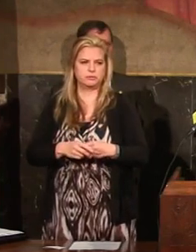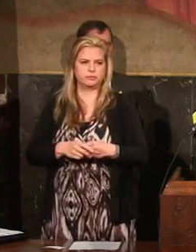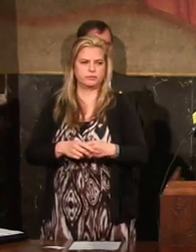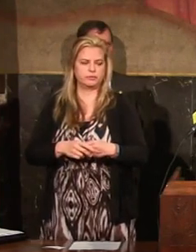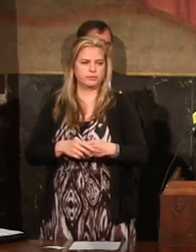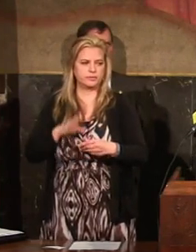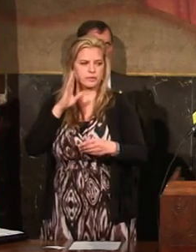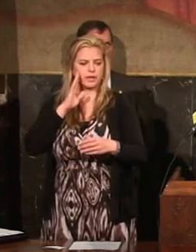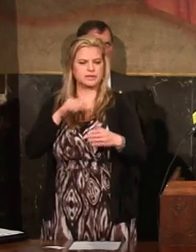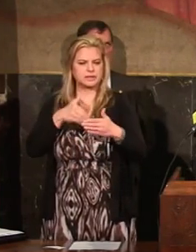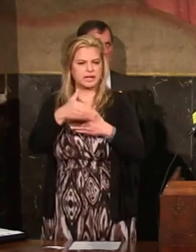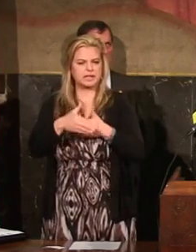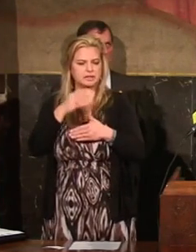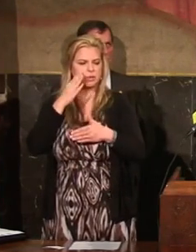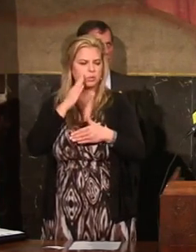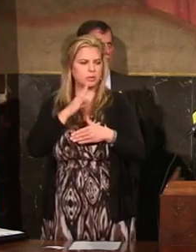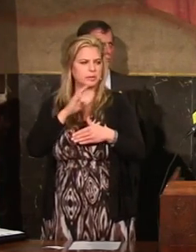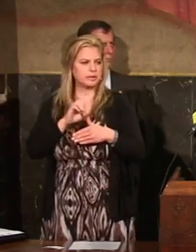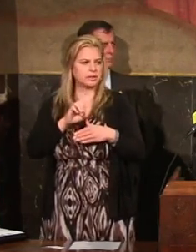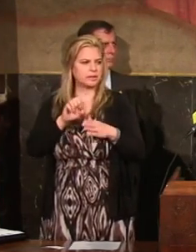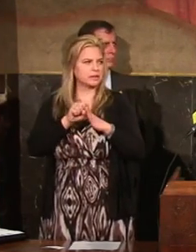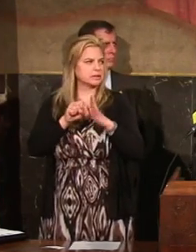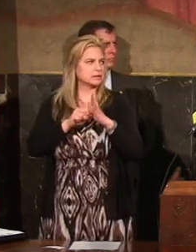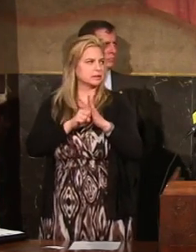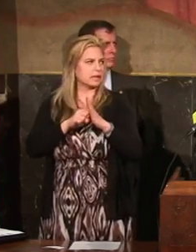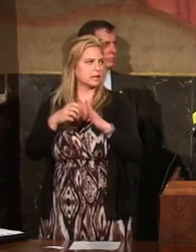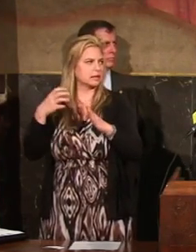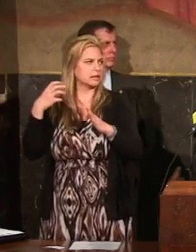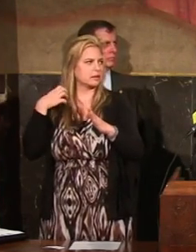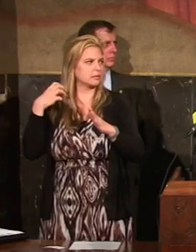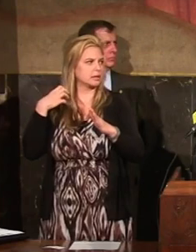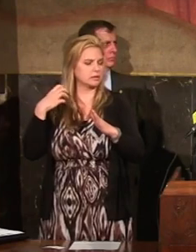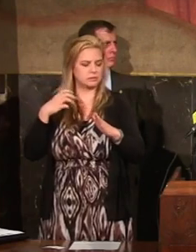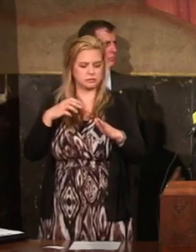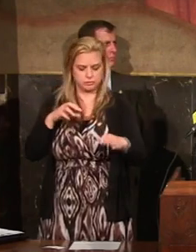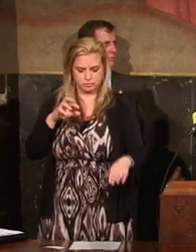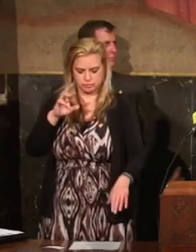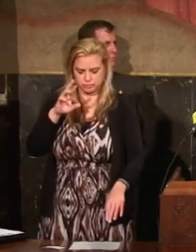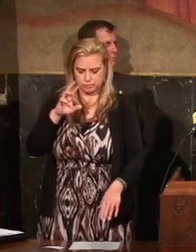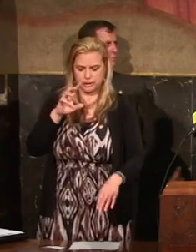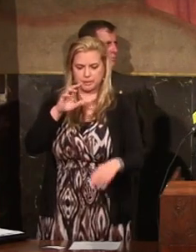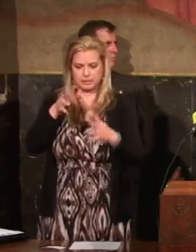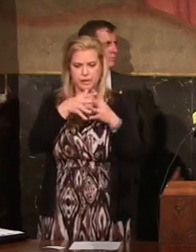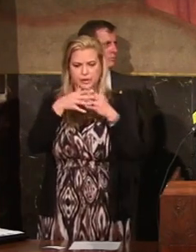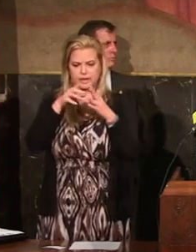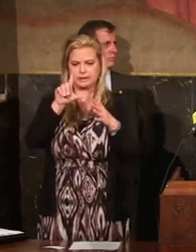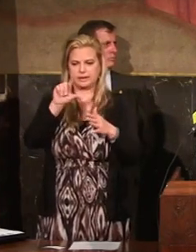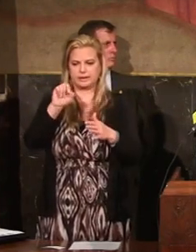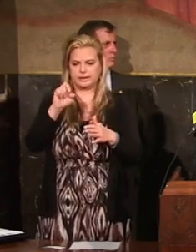going to be followed by the State Commander of the American Legion, Mr. Rudy Board.